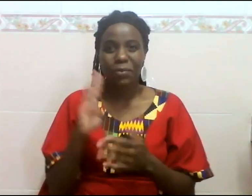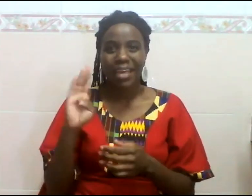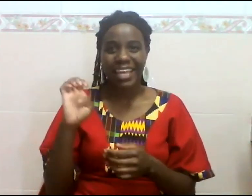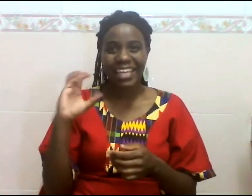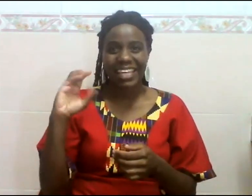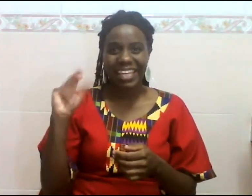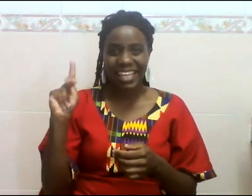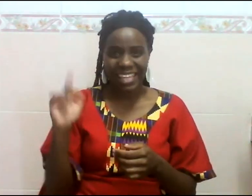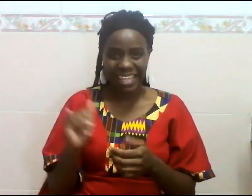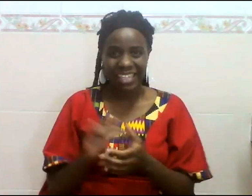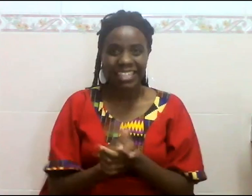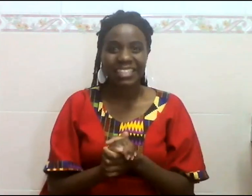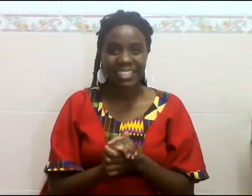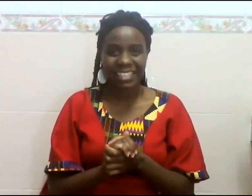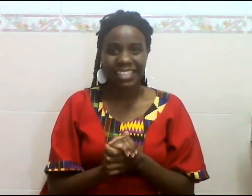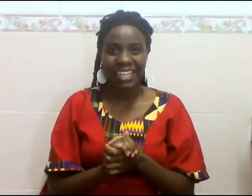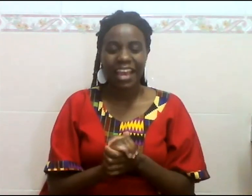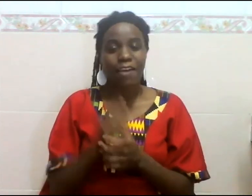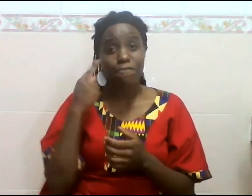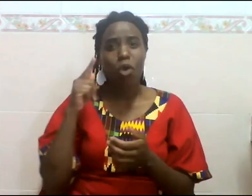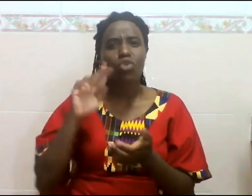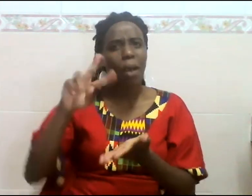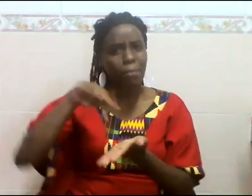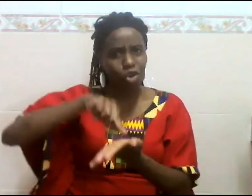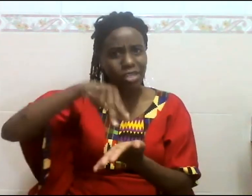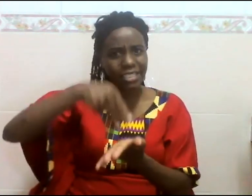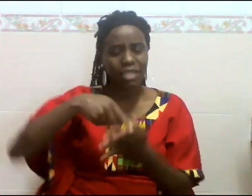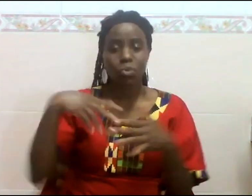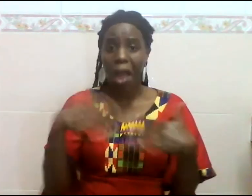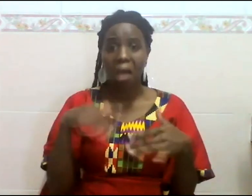website of the project, I suppose.